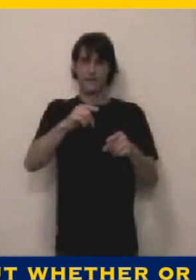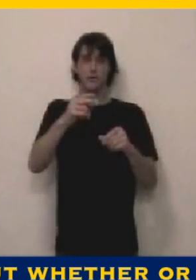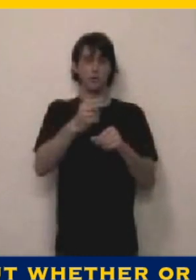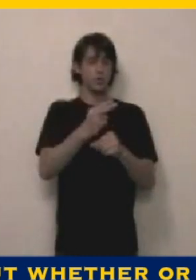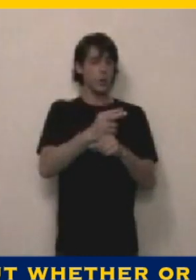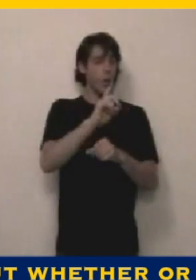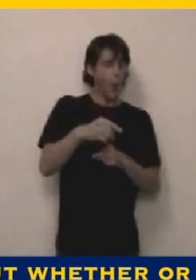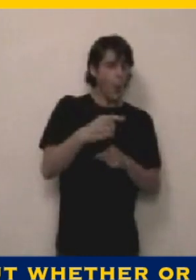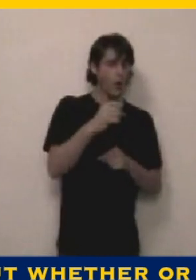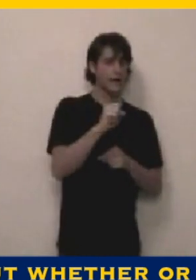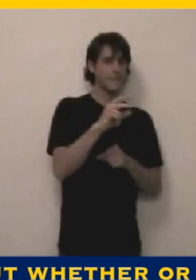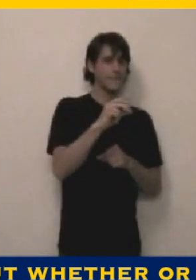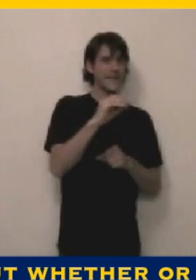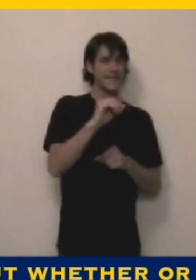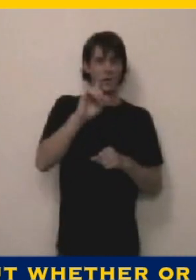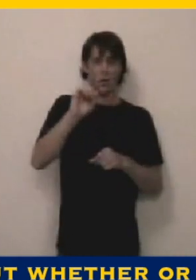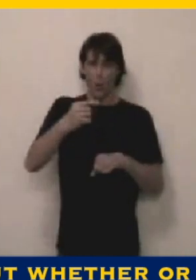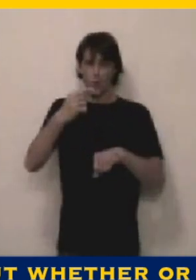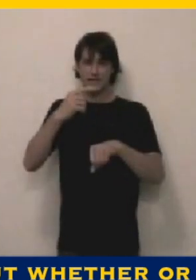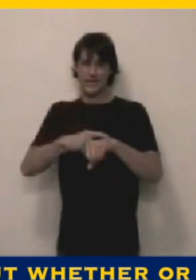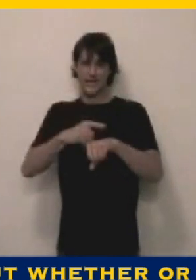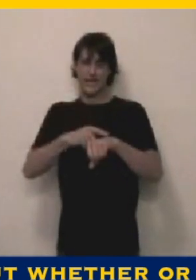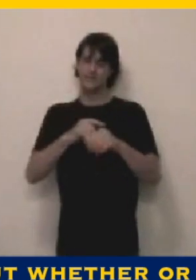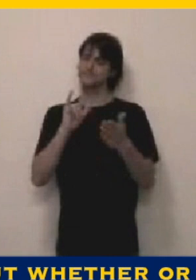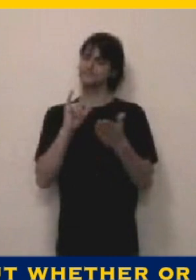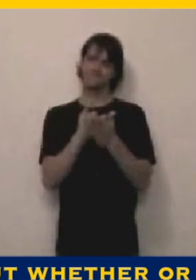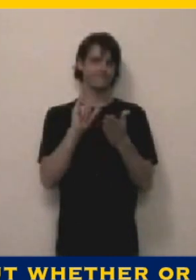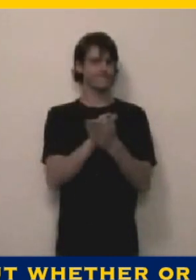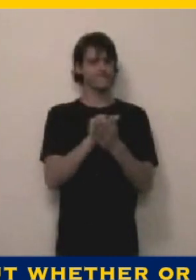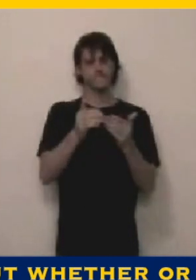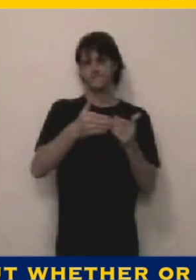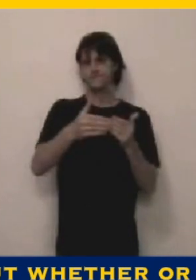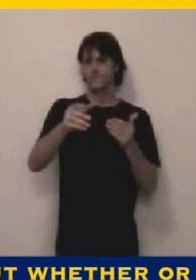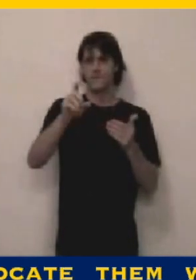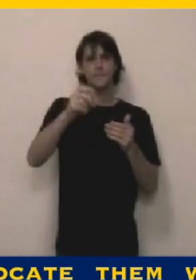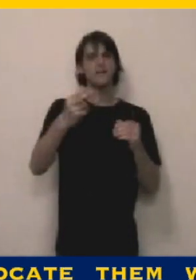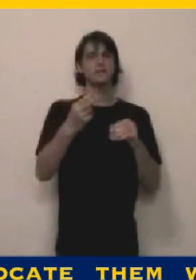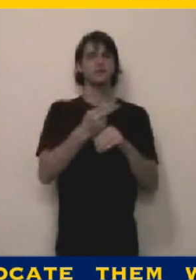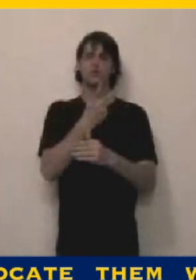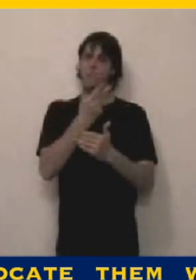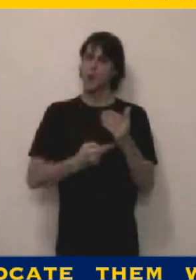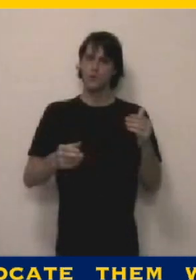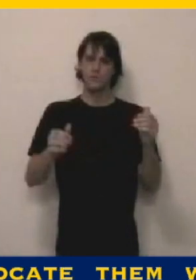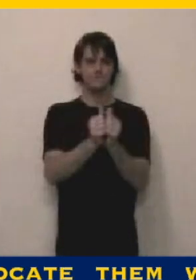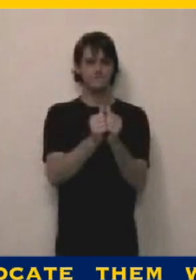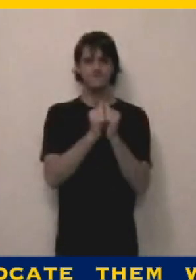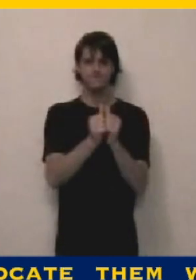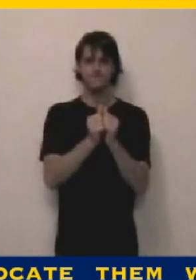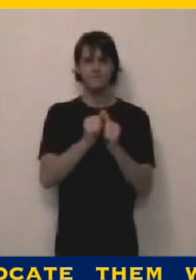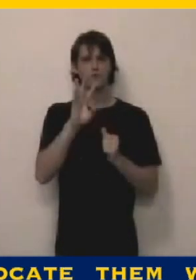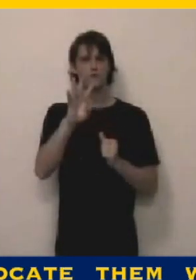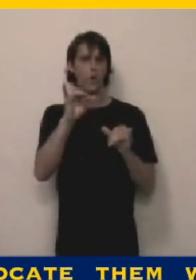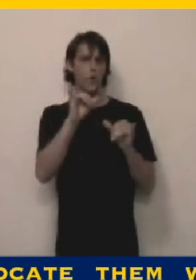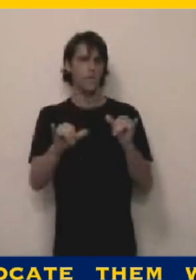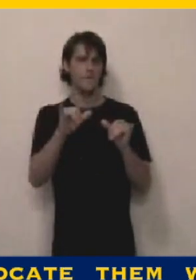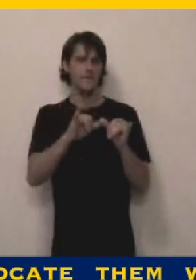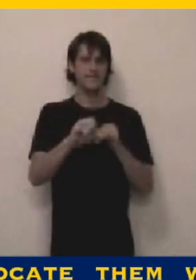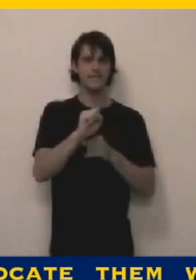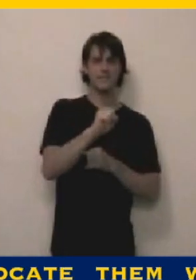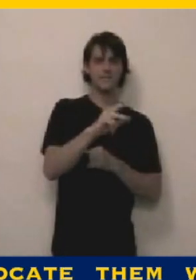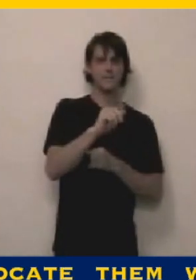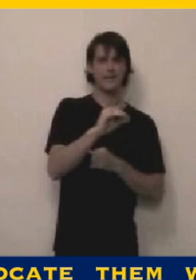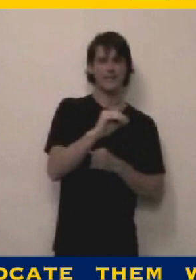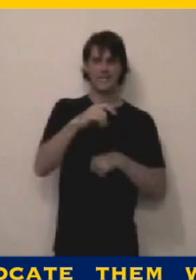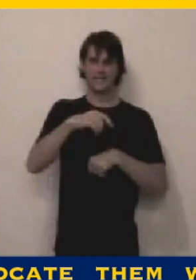are simultaneous, we're going to need to put the events on a grid with 4 dimensions, 3 for space and 1 for time, in order to locate them with